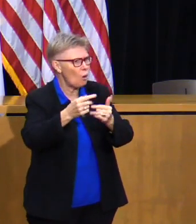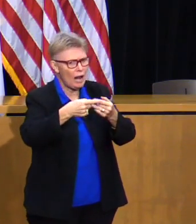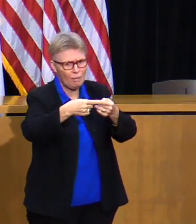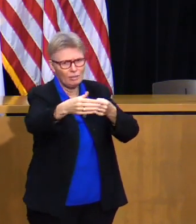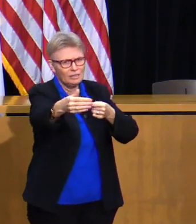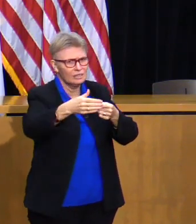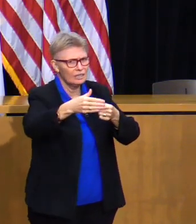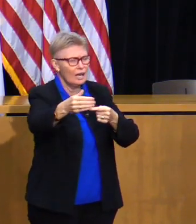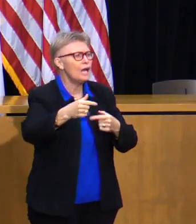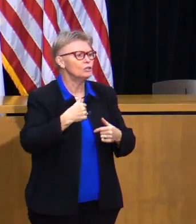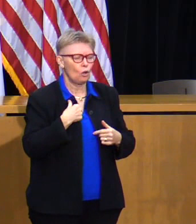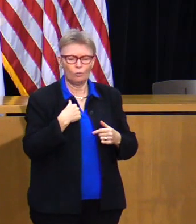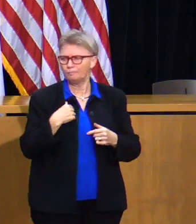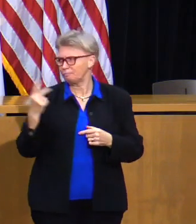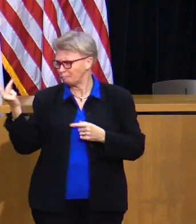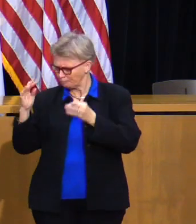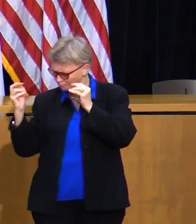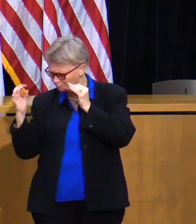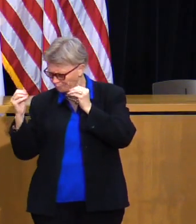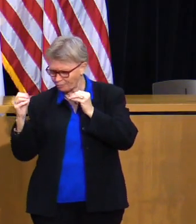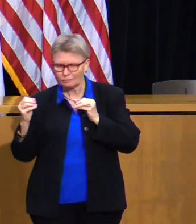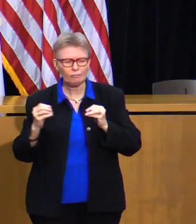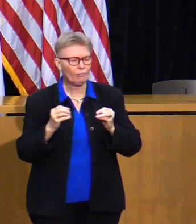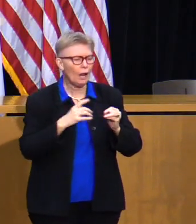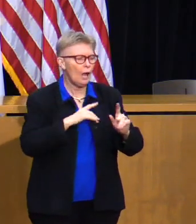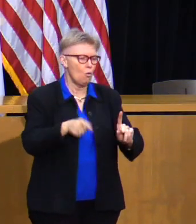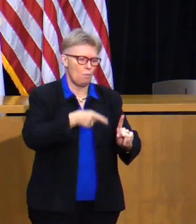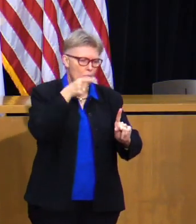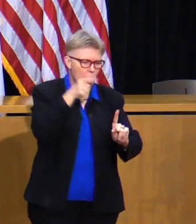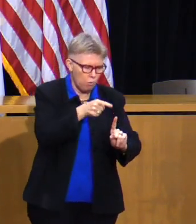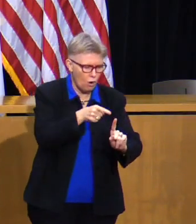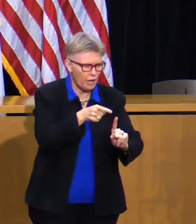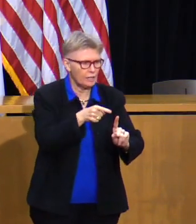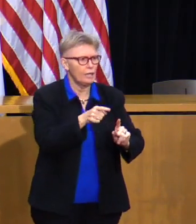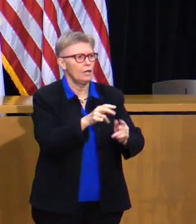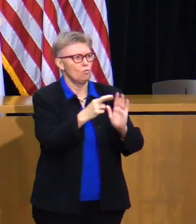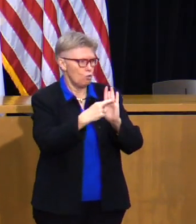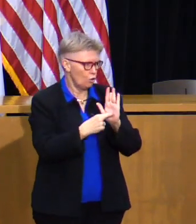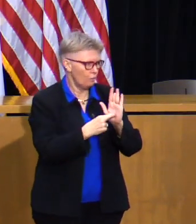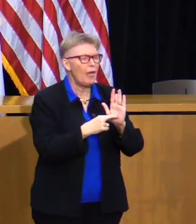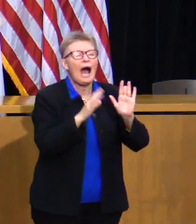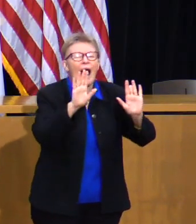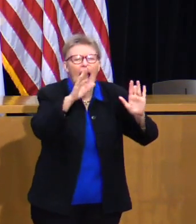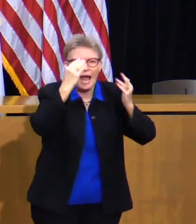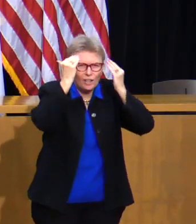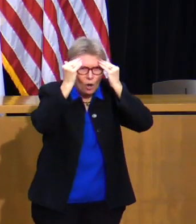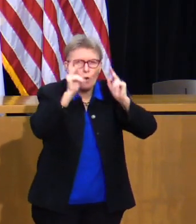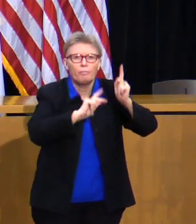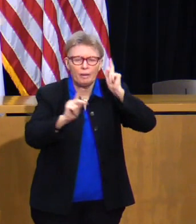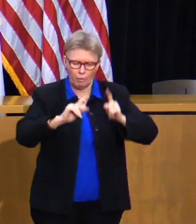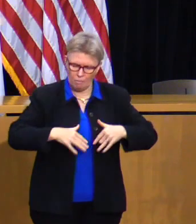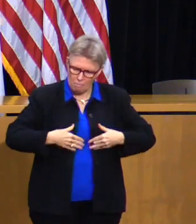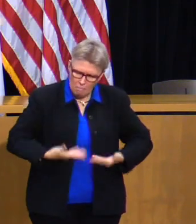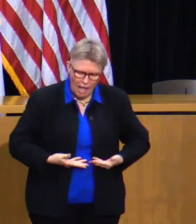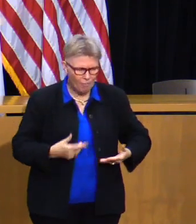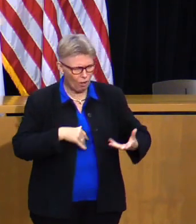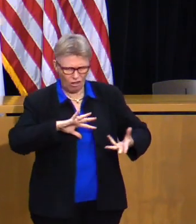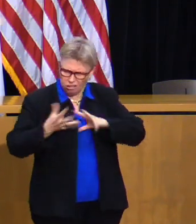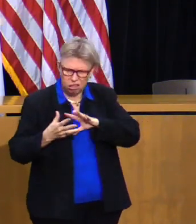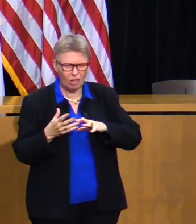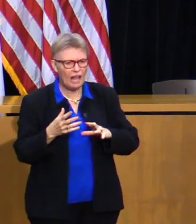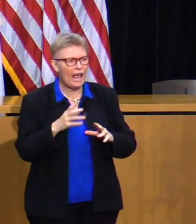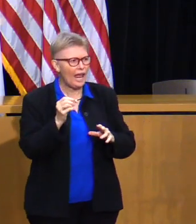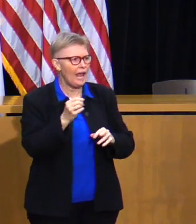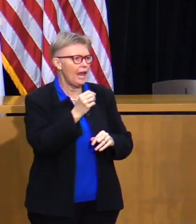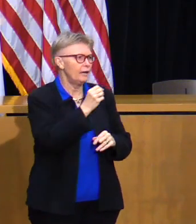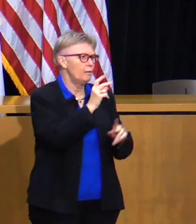we consider to be a targeted intervention. And I get the fact that it's disruptive, and it's especially disruptive for folks in the restaurant